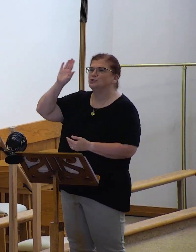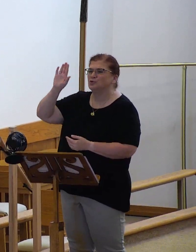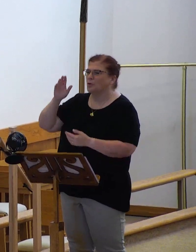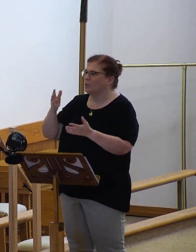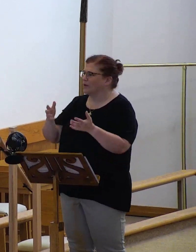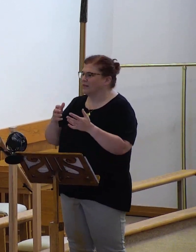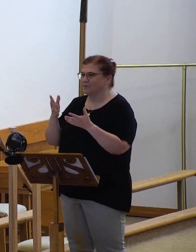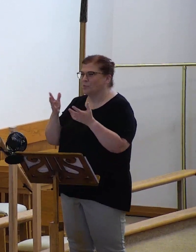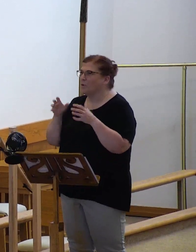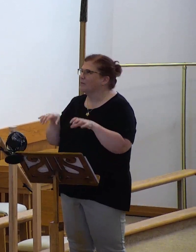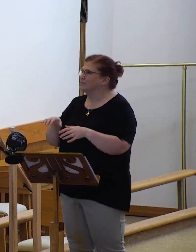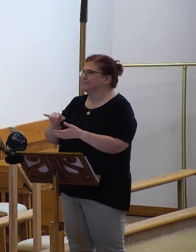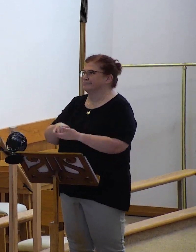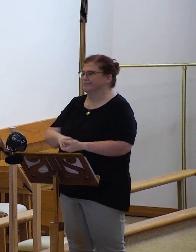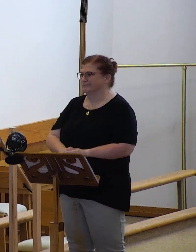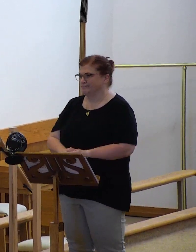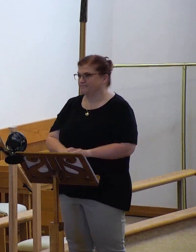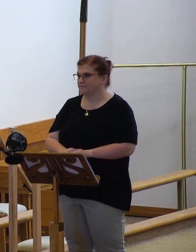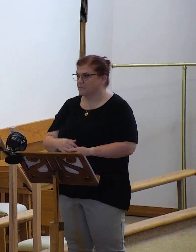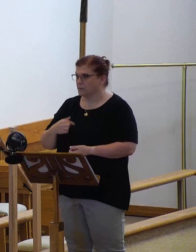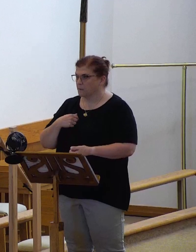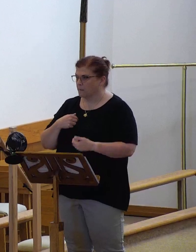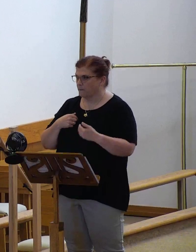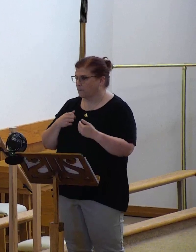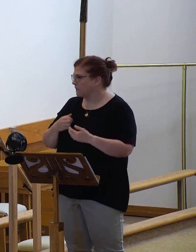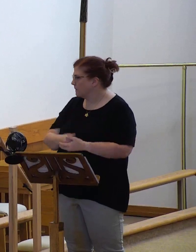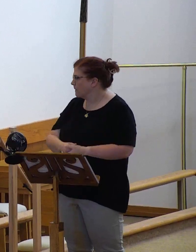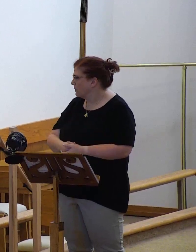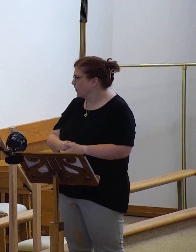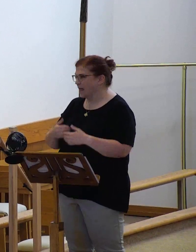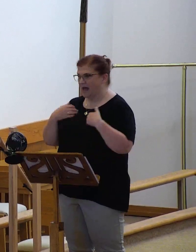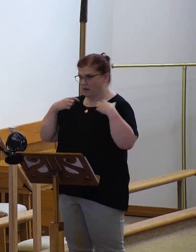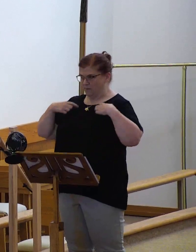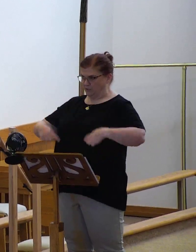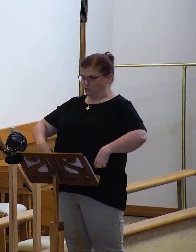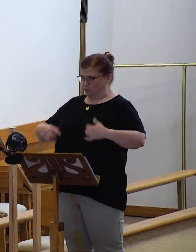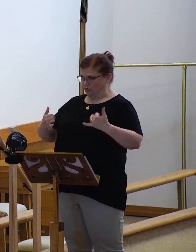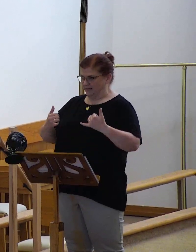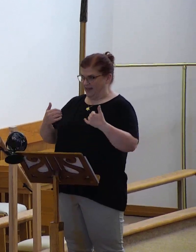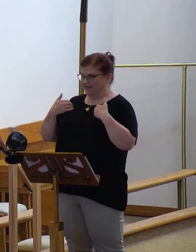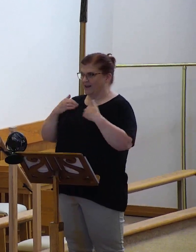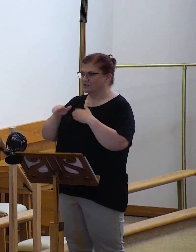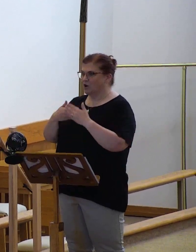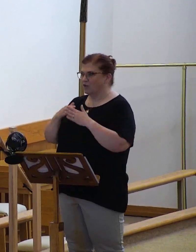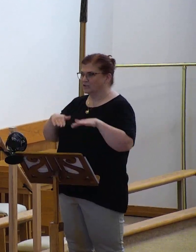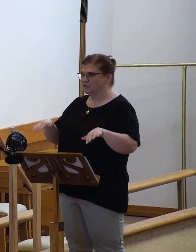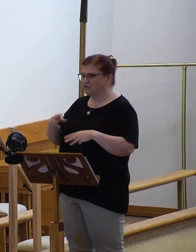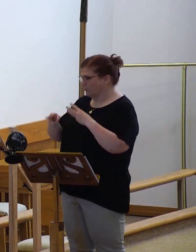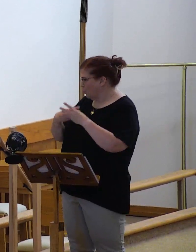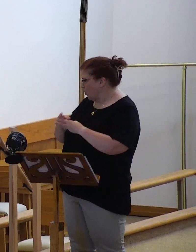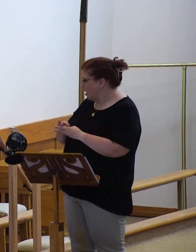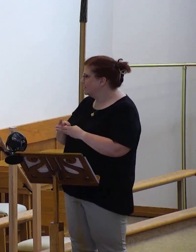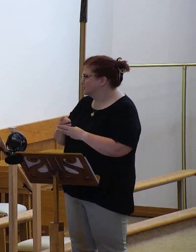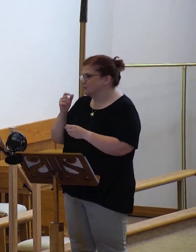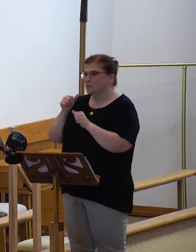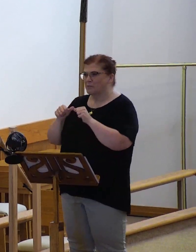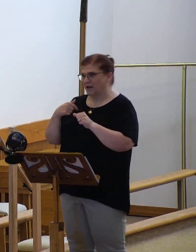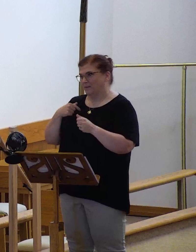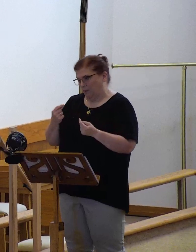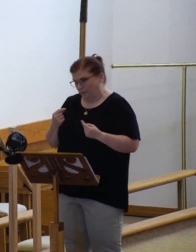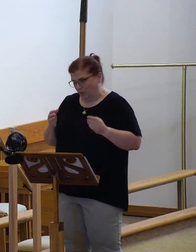will." And I wore my stole today that has all the children of the world on it, just to remind me what I'm